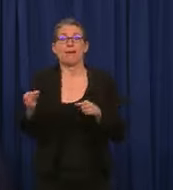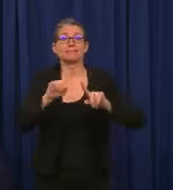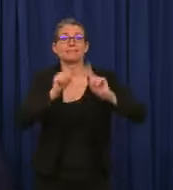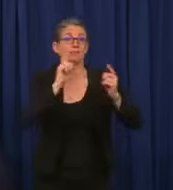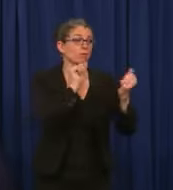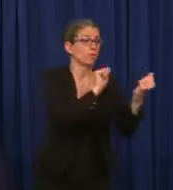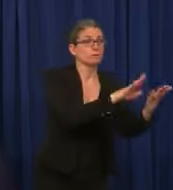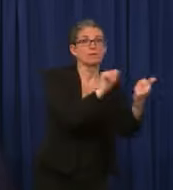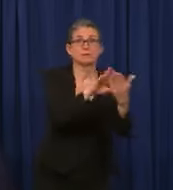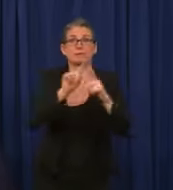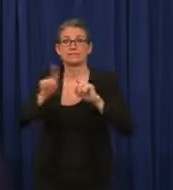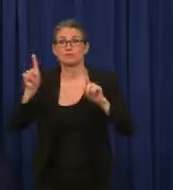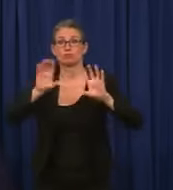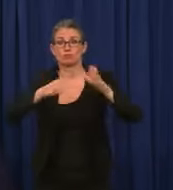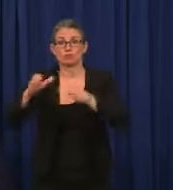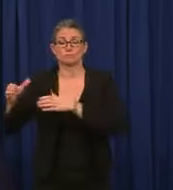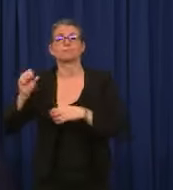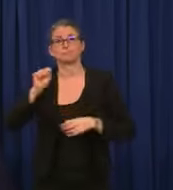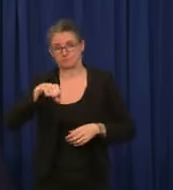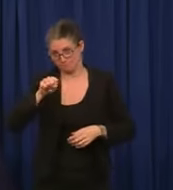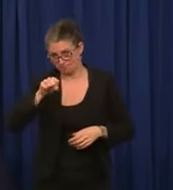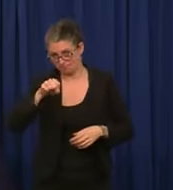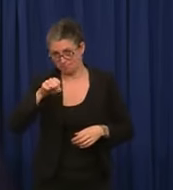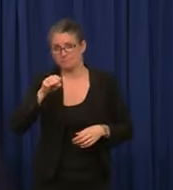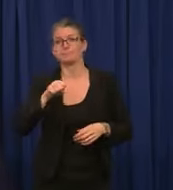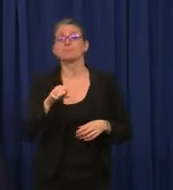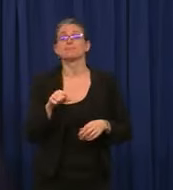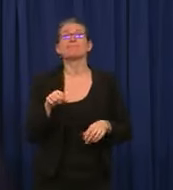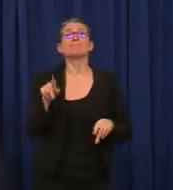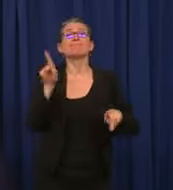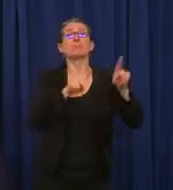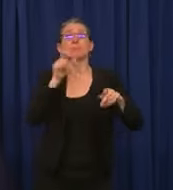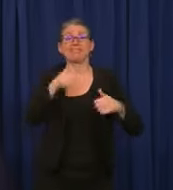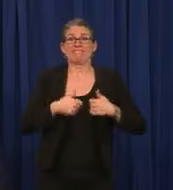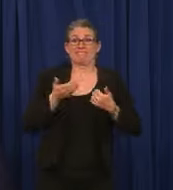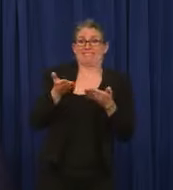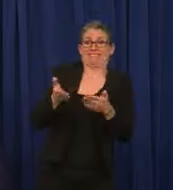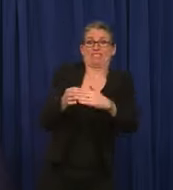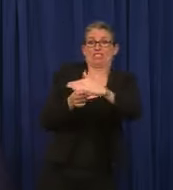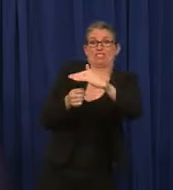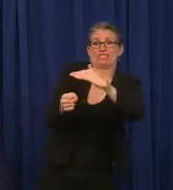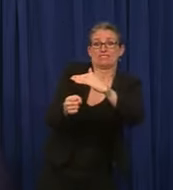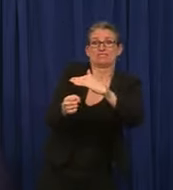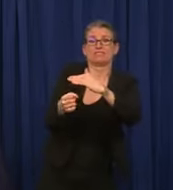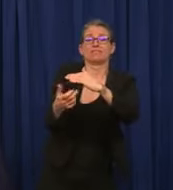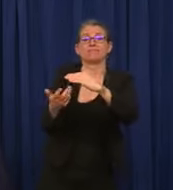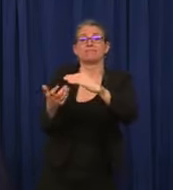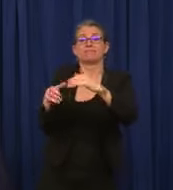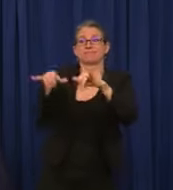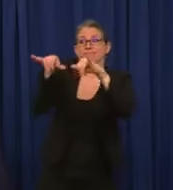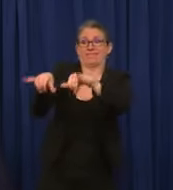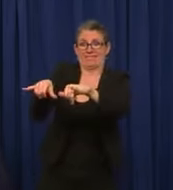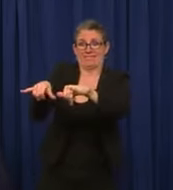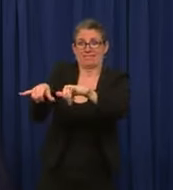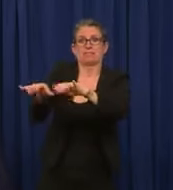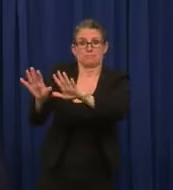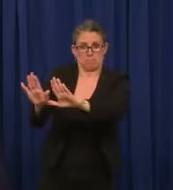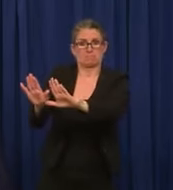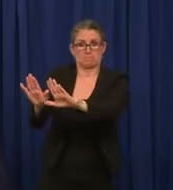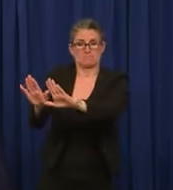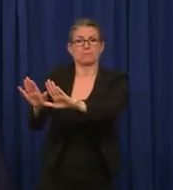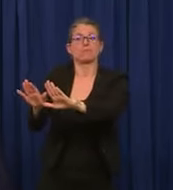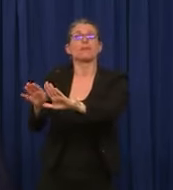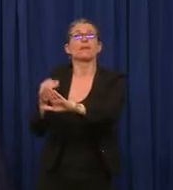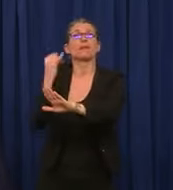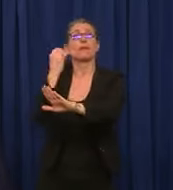we want to be able to stay there. There are others who may have been a close contact of one of the two cases that we've got. We